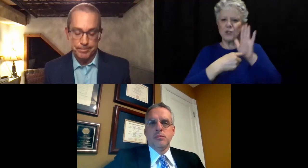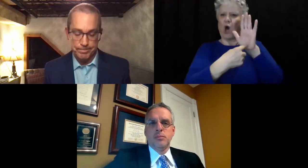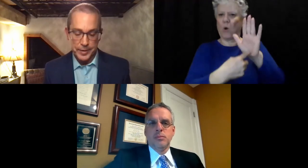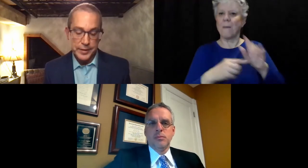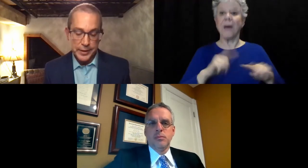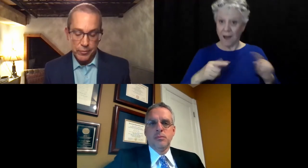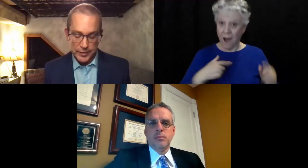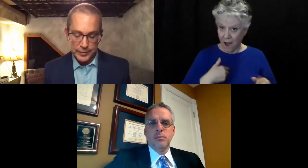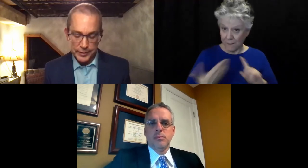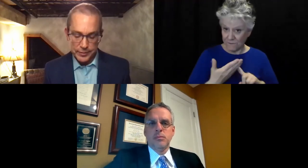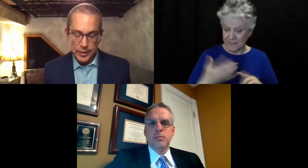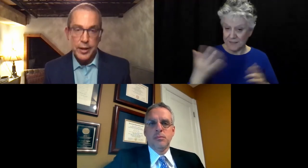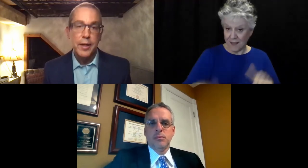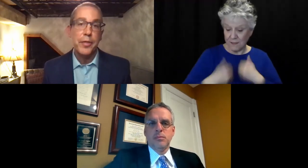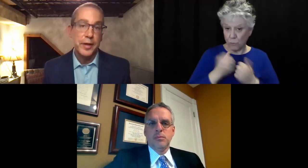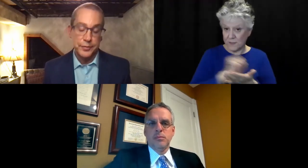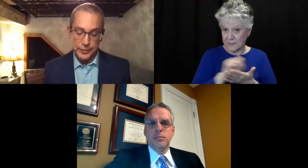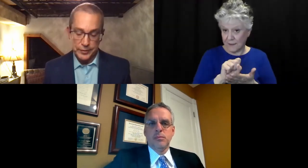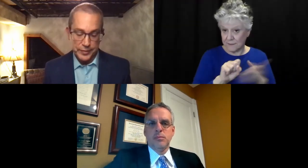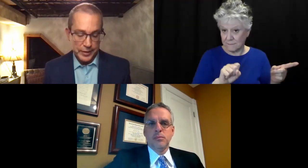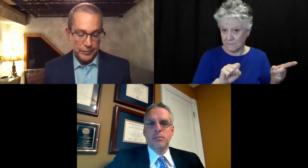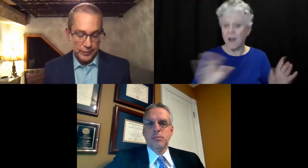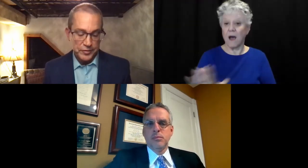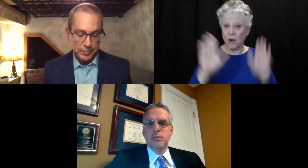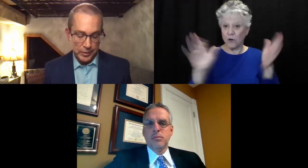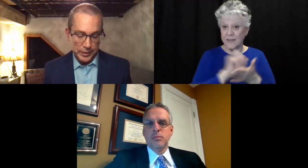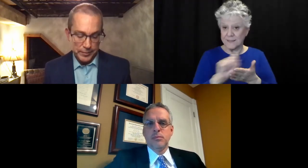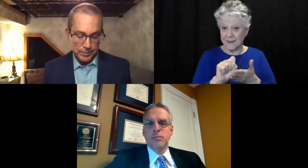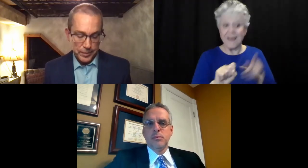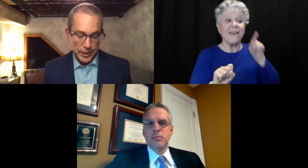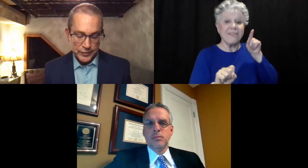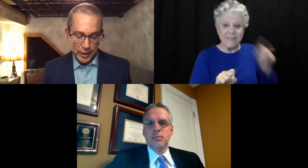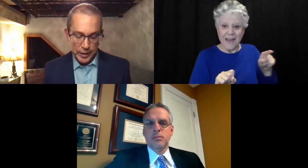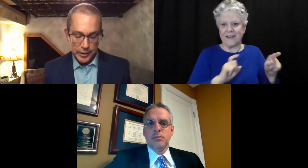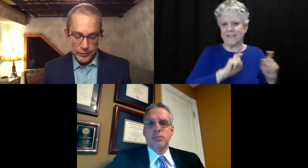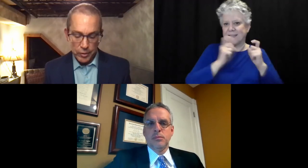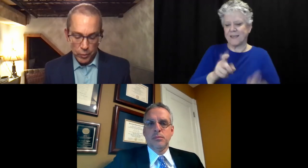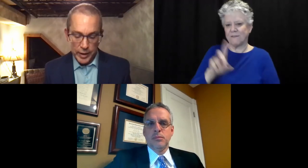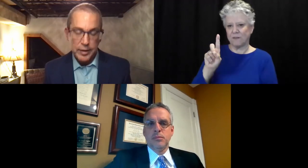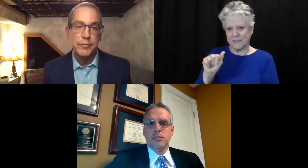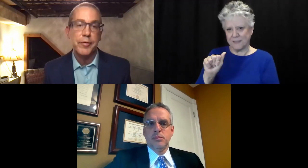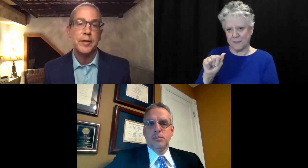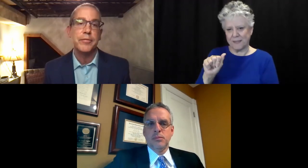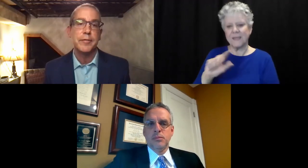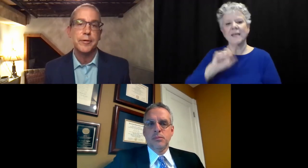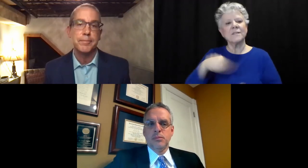saint, indeed a great saint. This is the gift of disability, a sign in its own way of divine